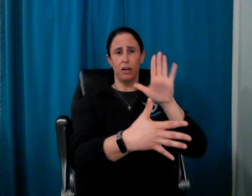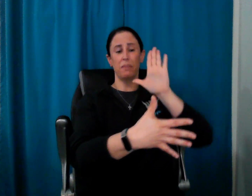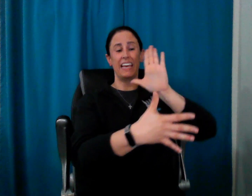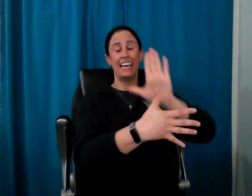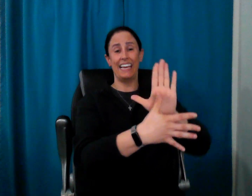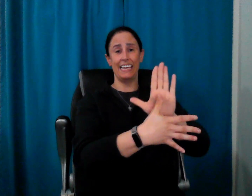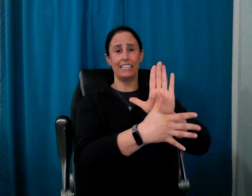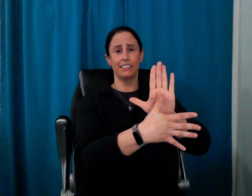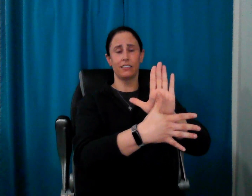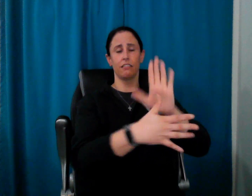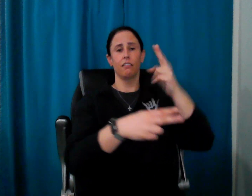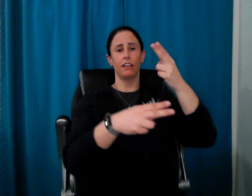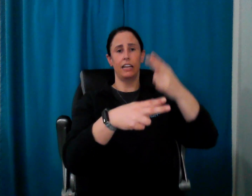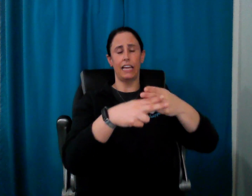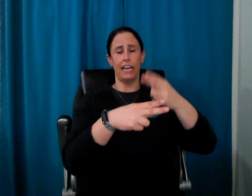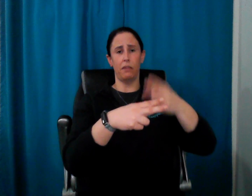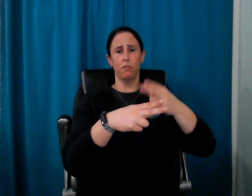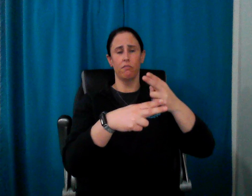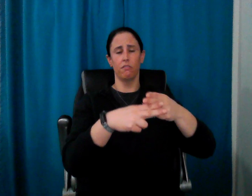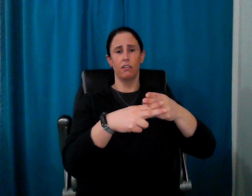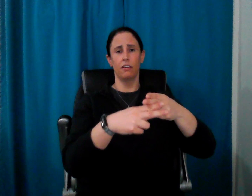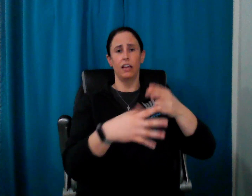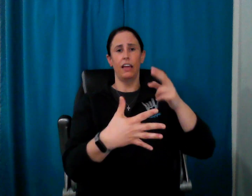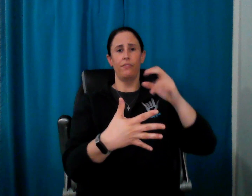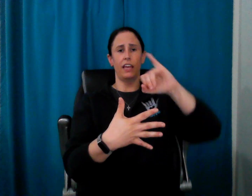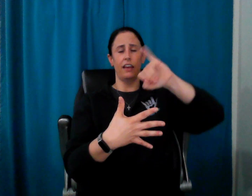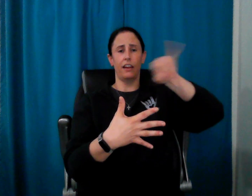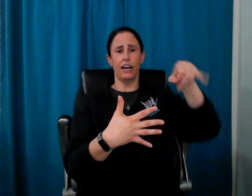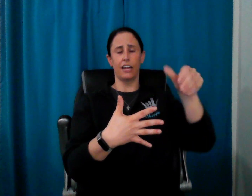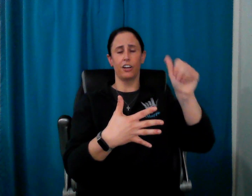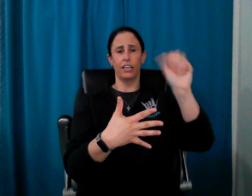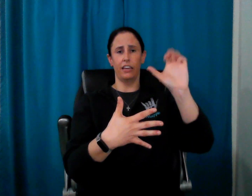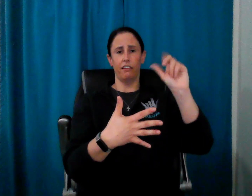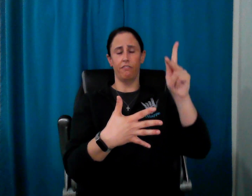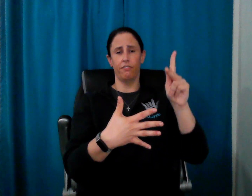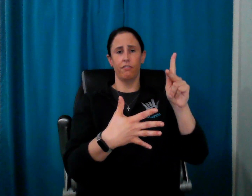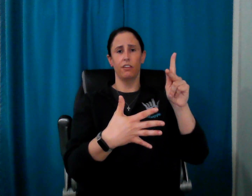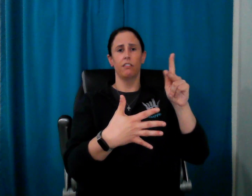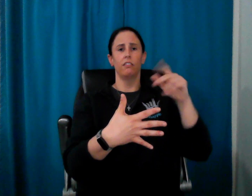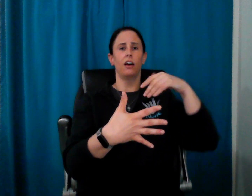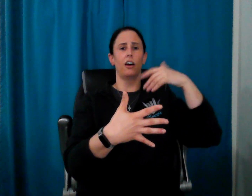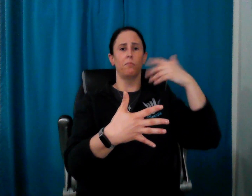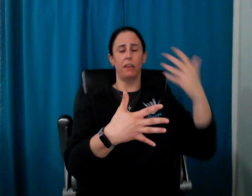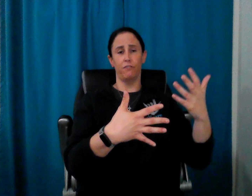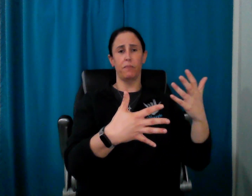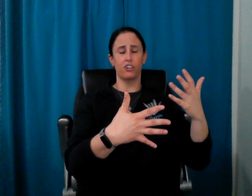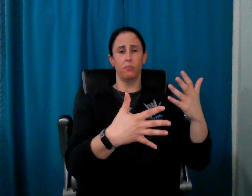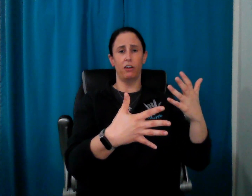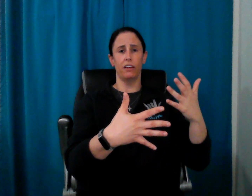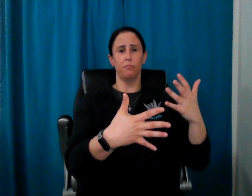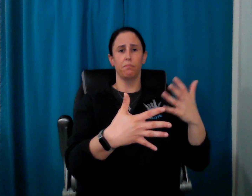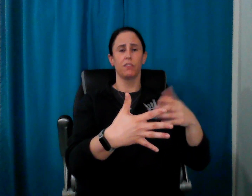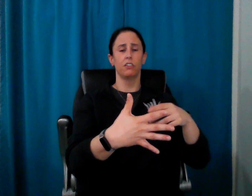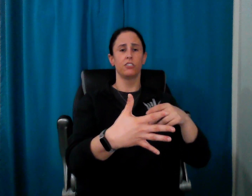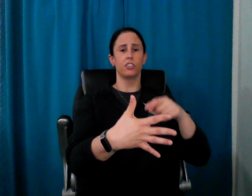up, his name, and then I could give information about him.